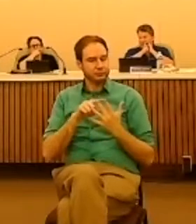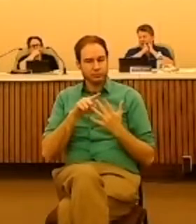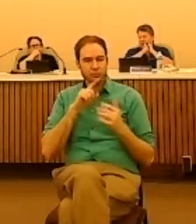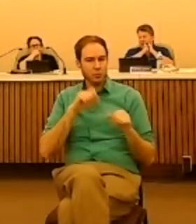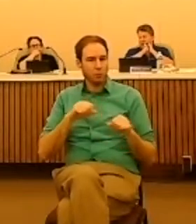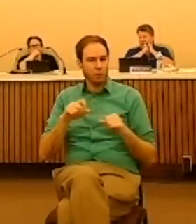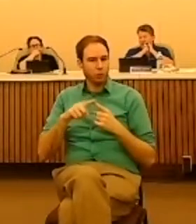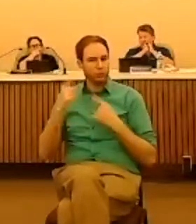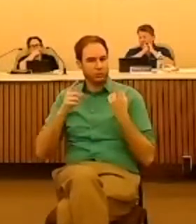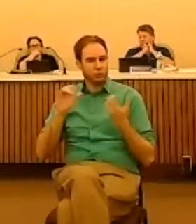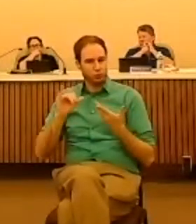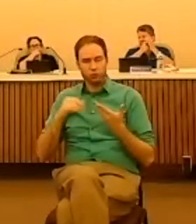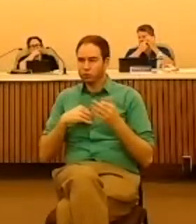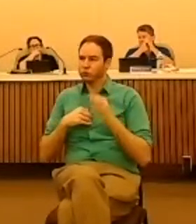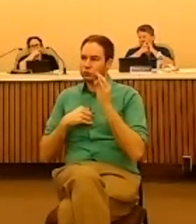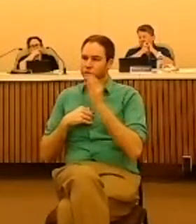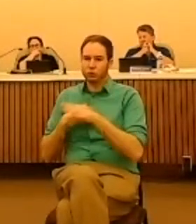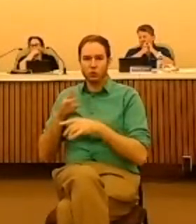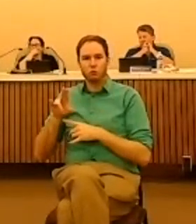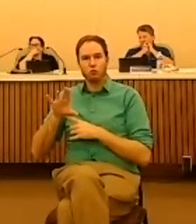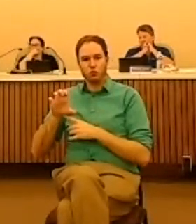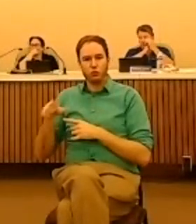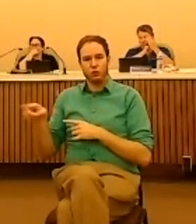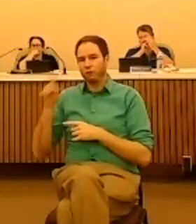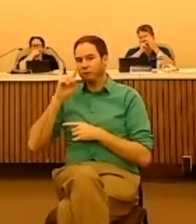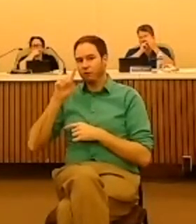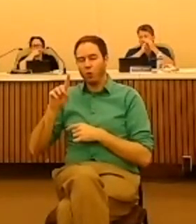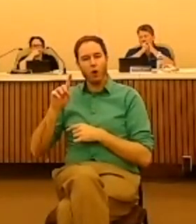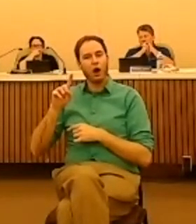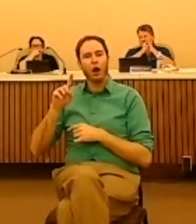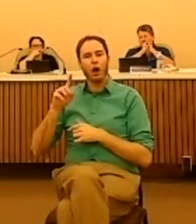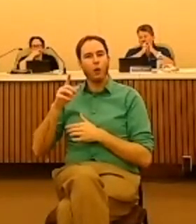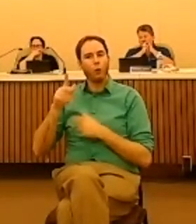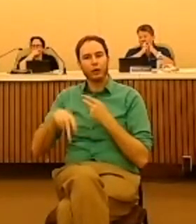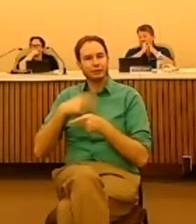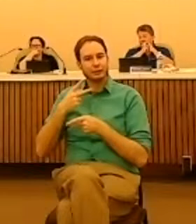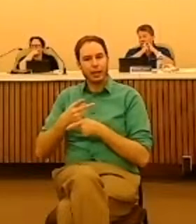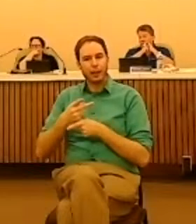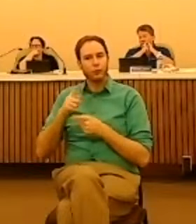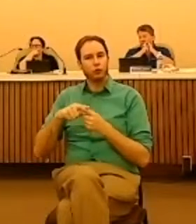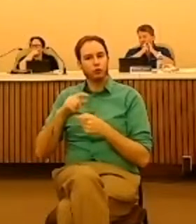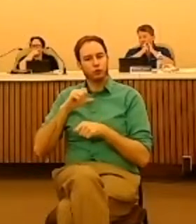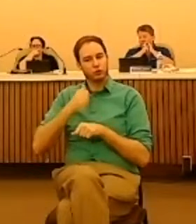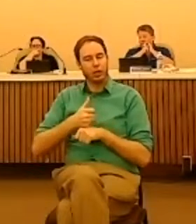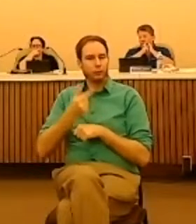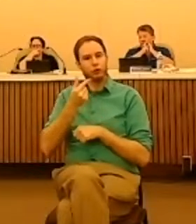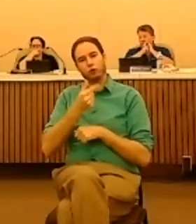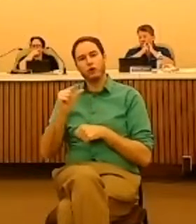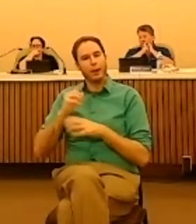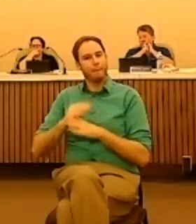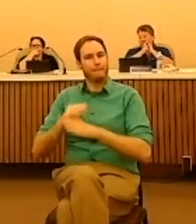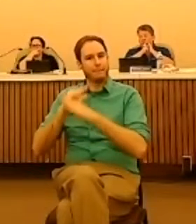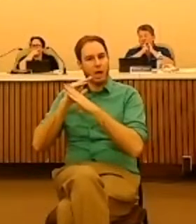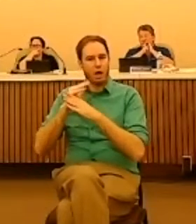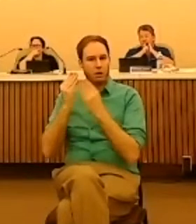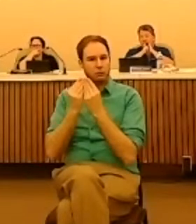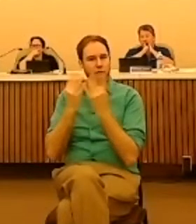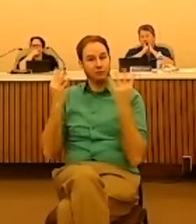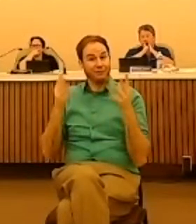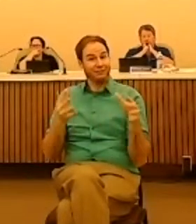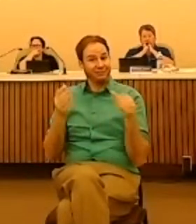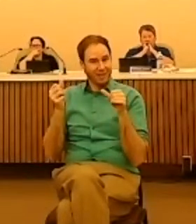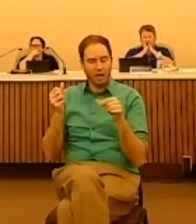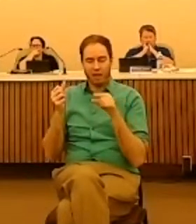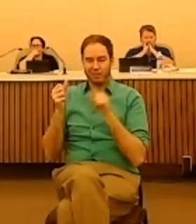possibilities to take a look at, Bruce, is, in terms of some to create a green barrier quickly, that